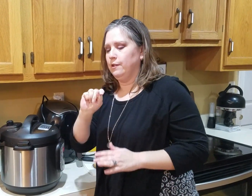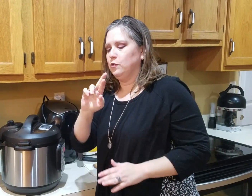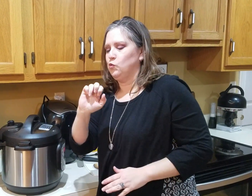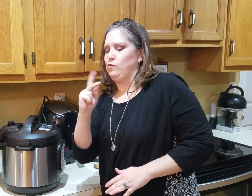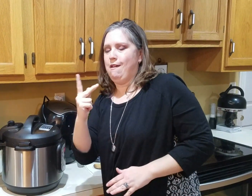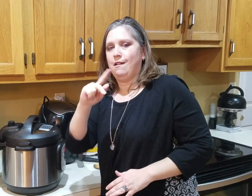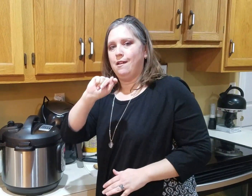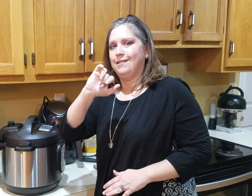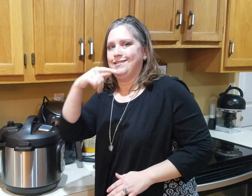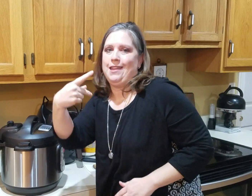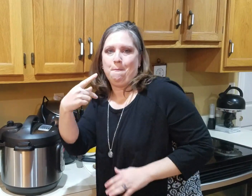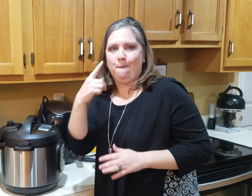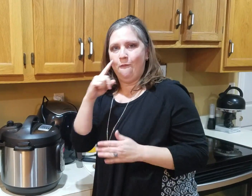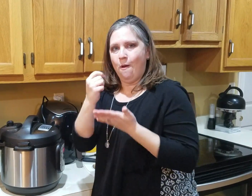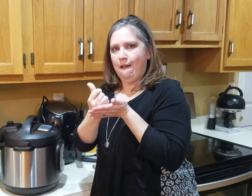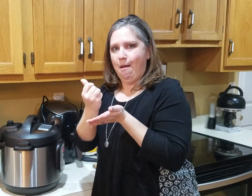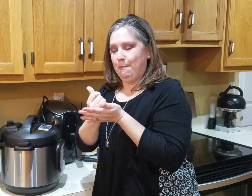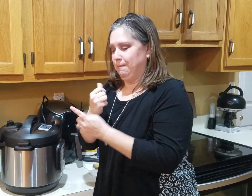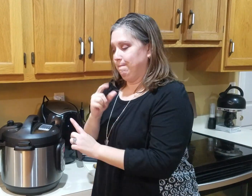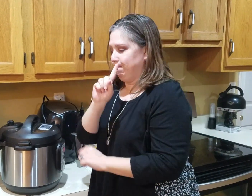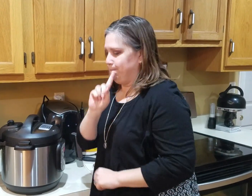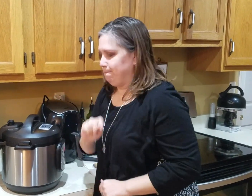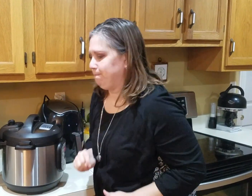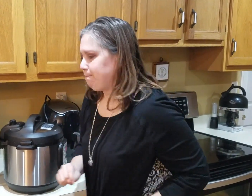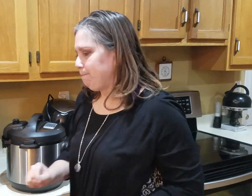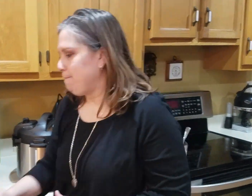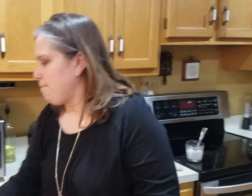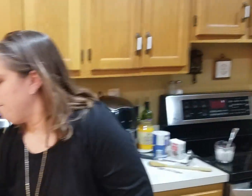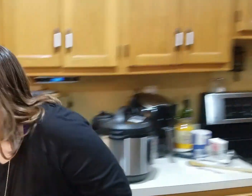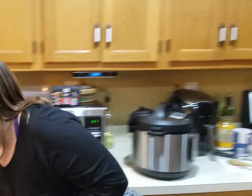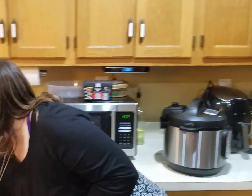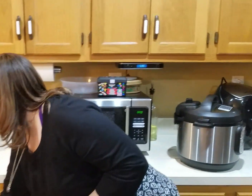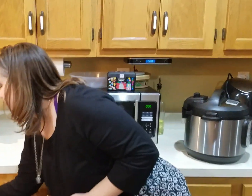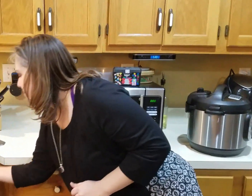I want to show you my little trick, my little tip that helps with that steam release.